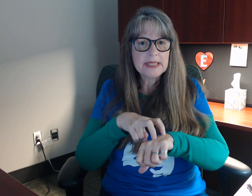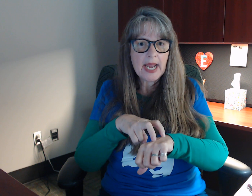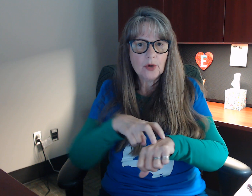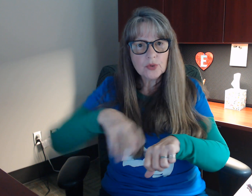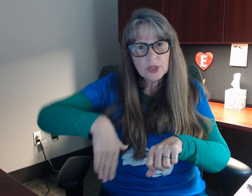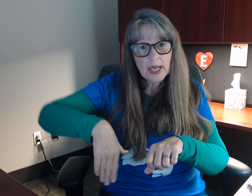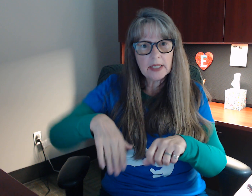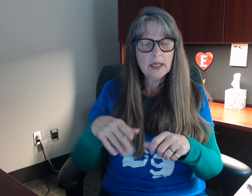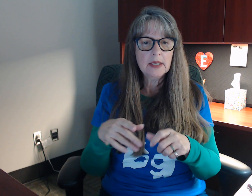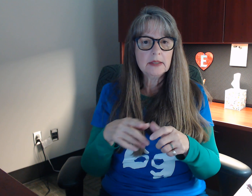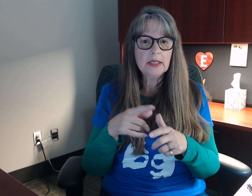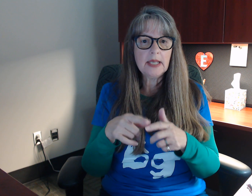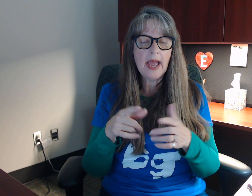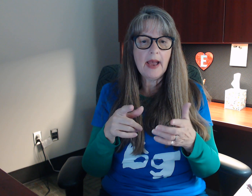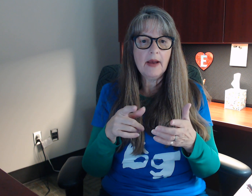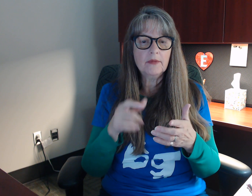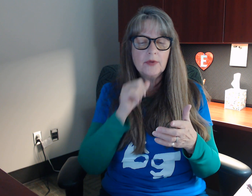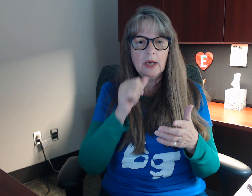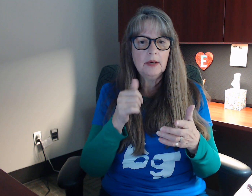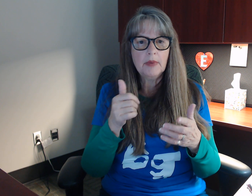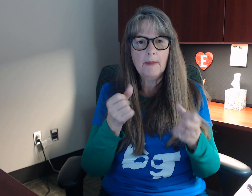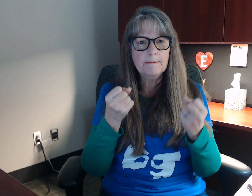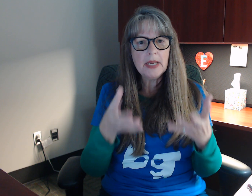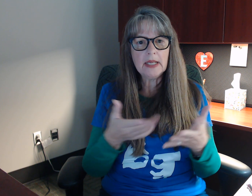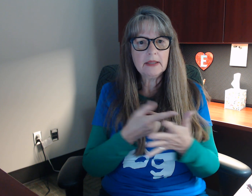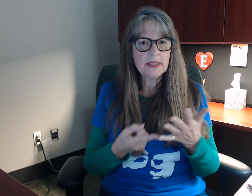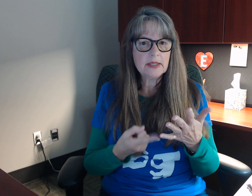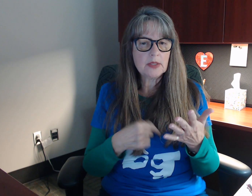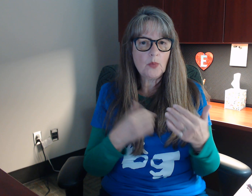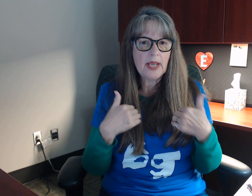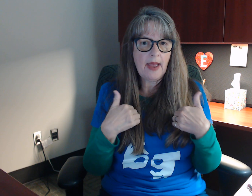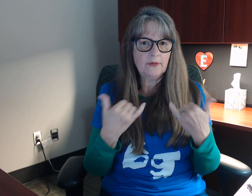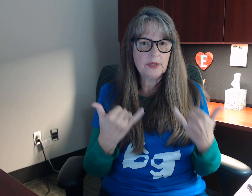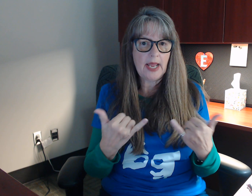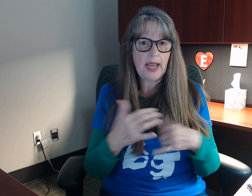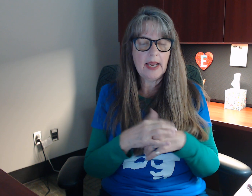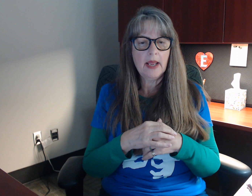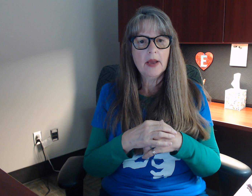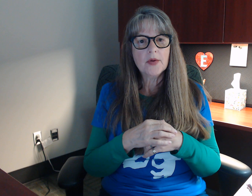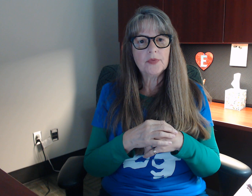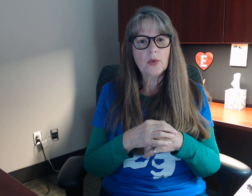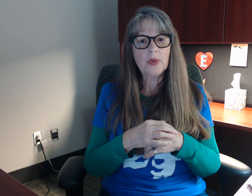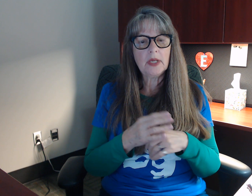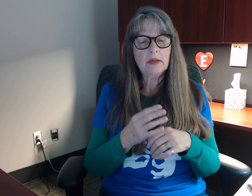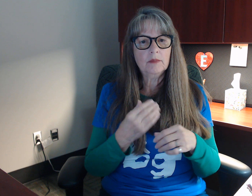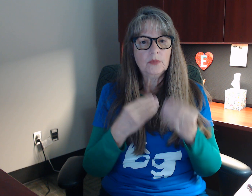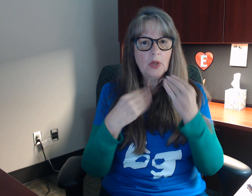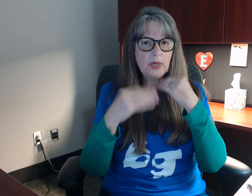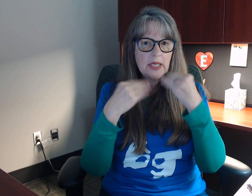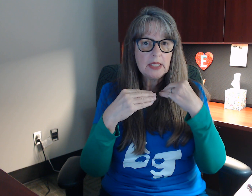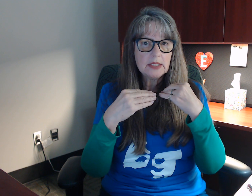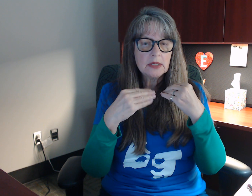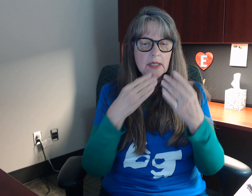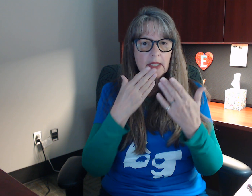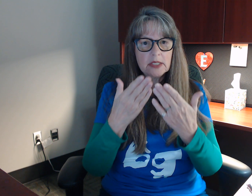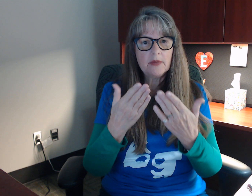potatoes yet. They didn't have many things that we have today that we eat at Thanksgiving. They